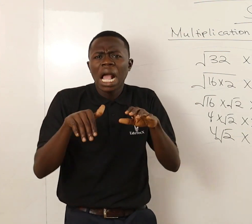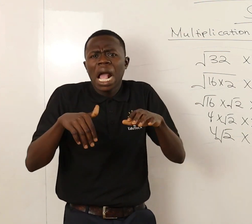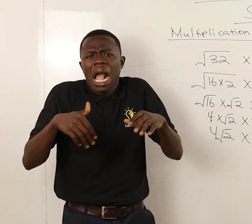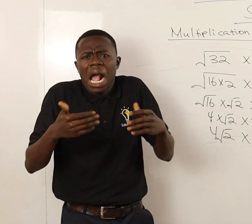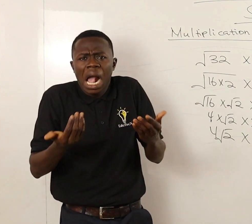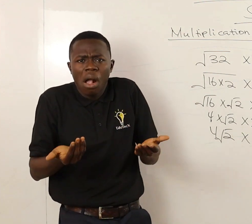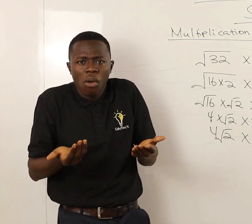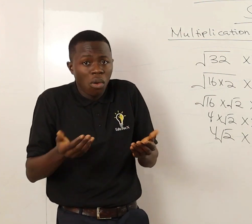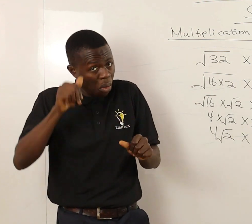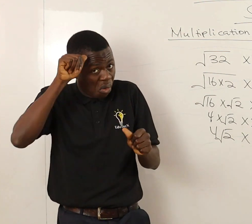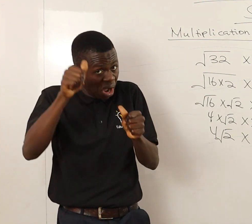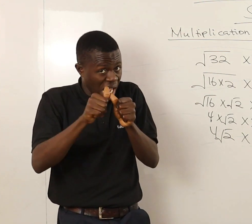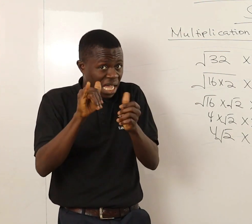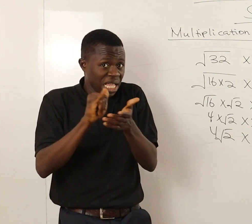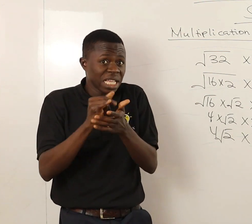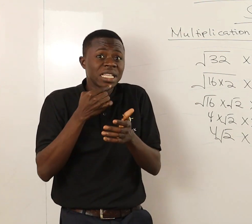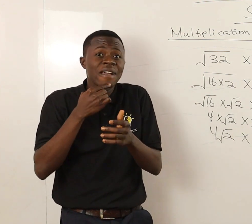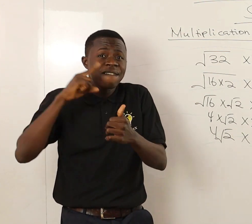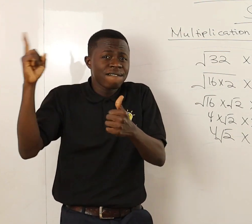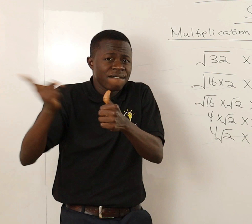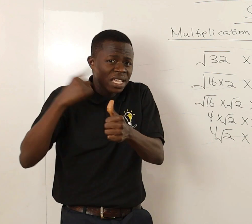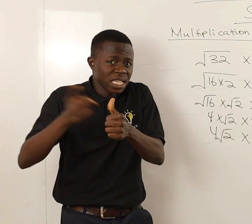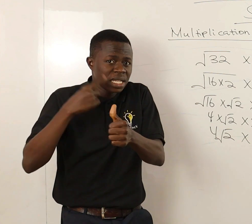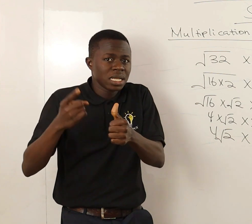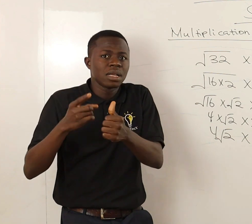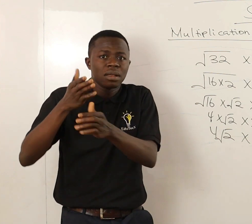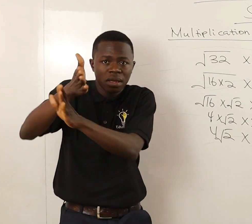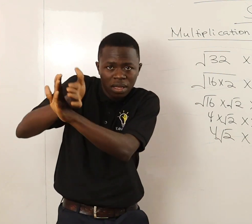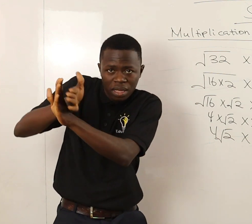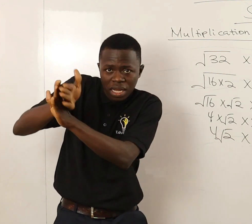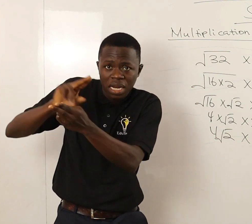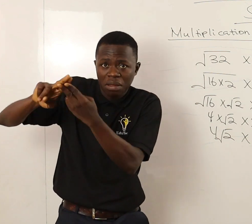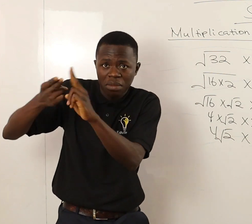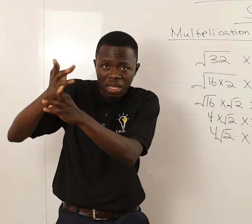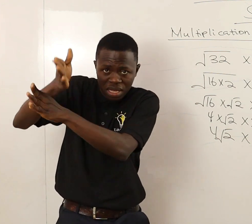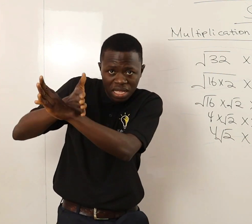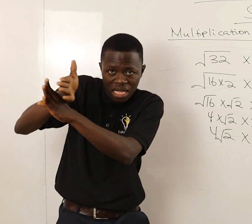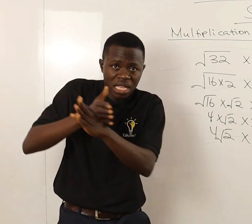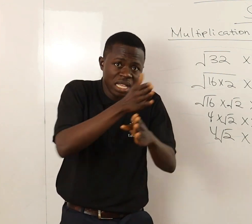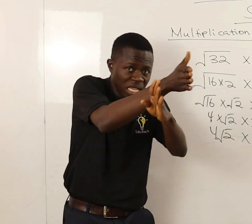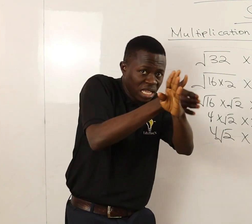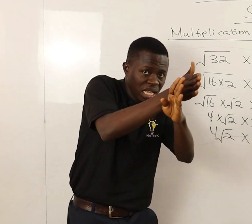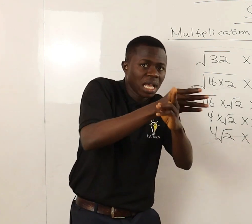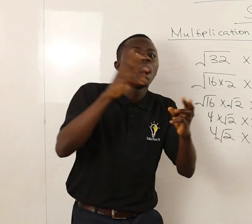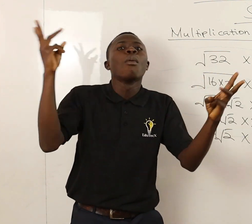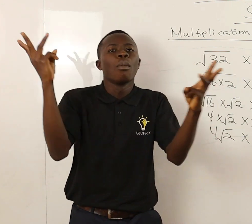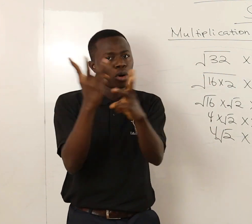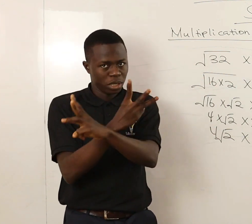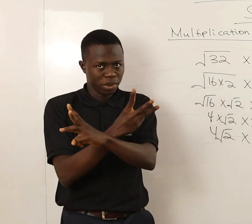Now we remember what exactly we've talked about in this lesson. First, we look at the numbers outside the square root sign